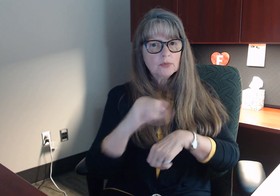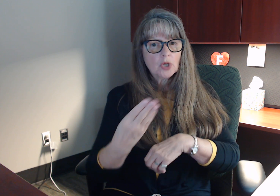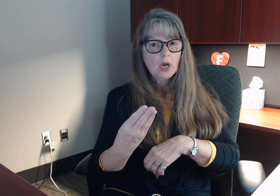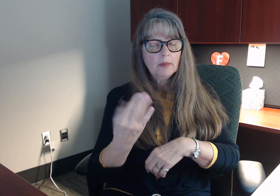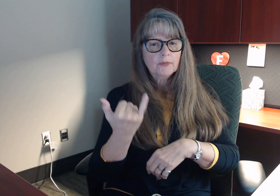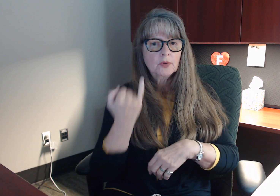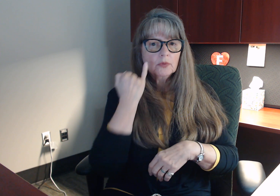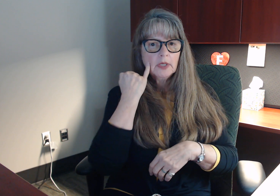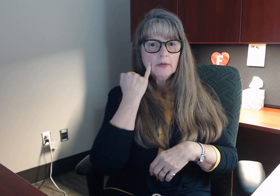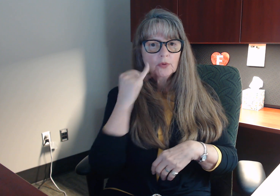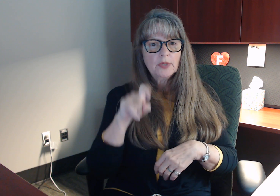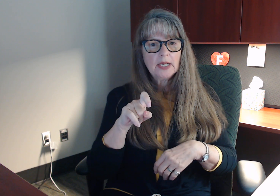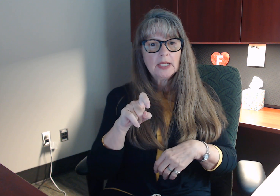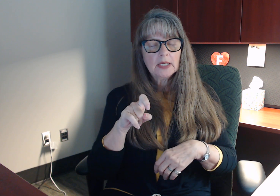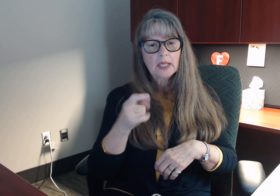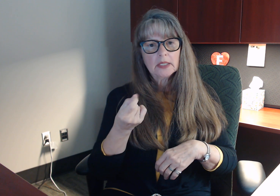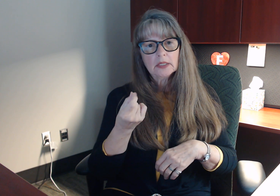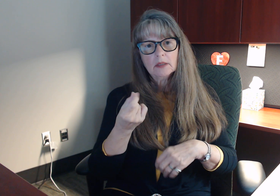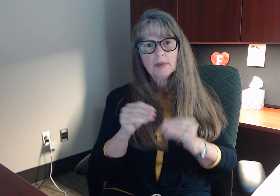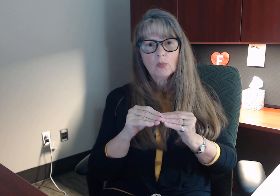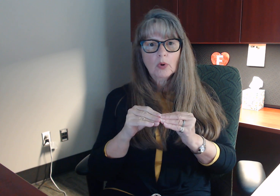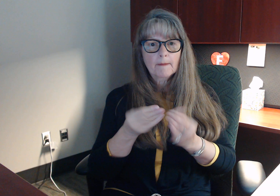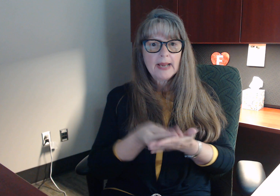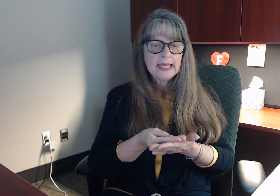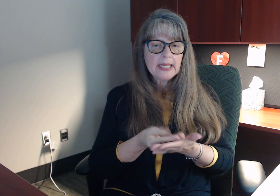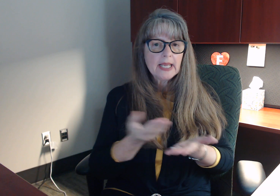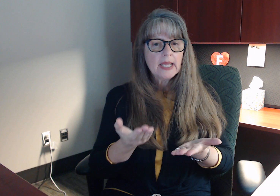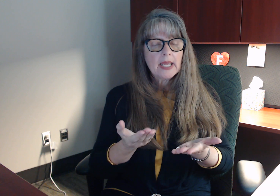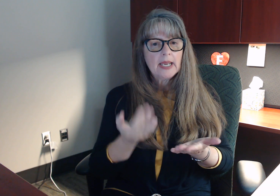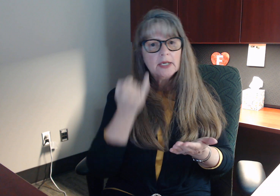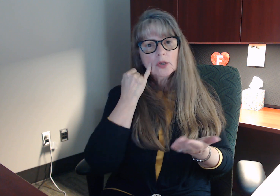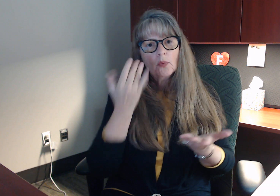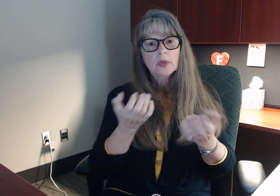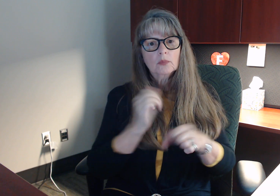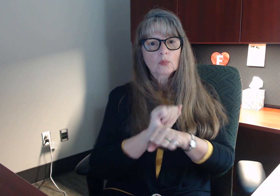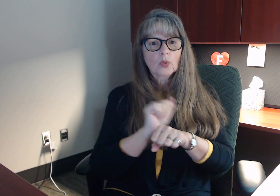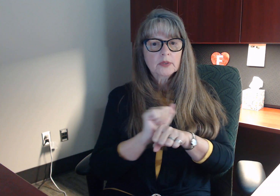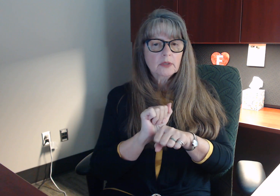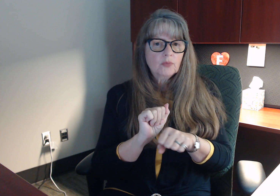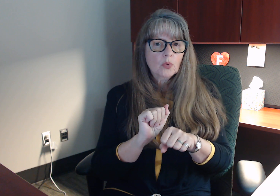job, if you're needing like a little bit more money and you want to work there for,